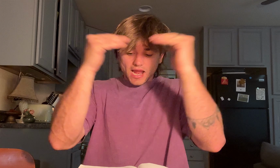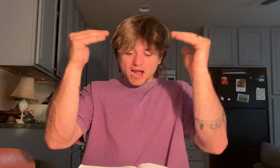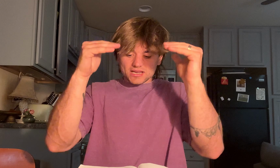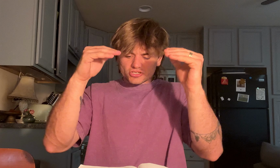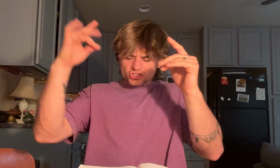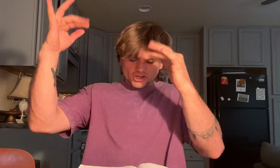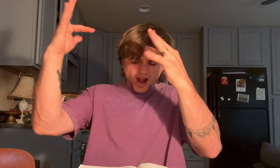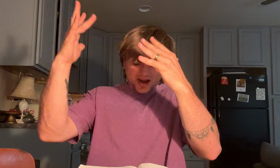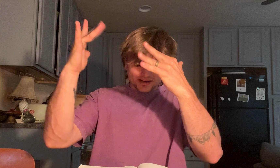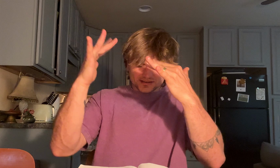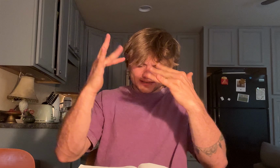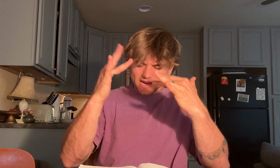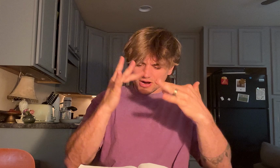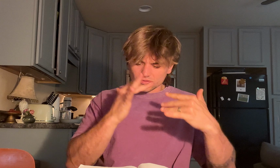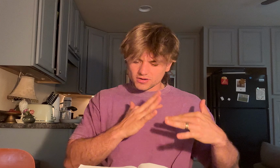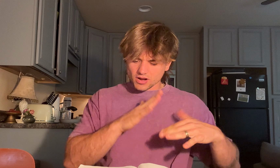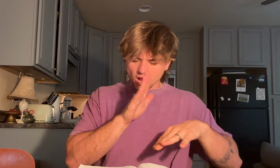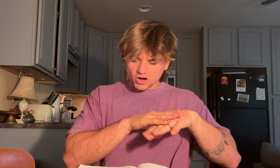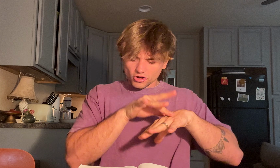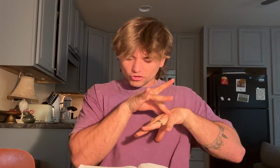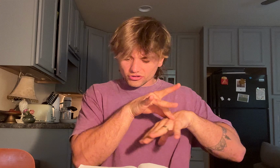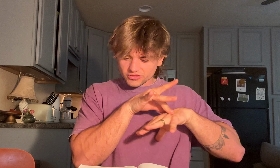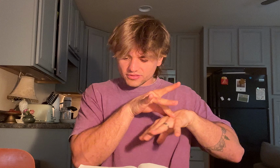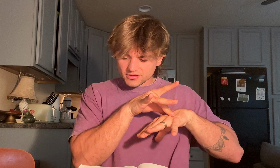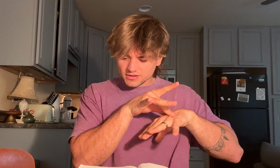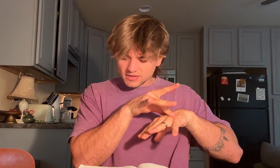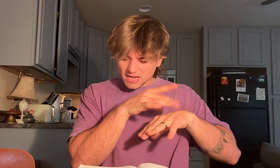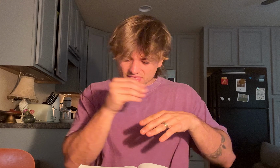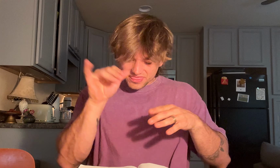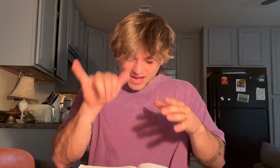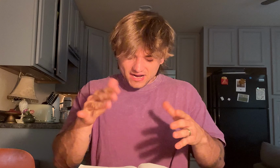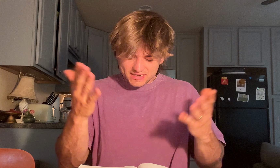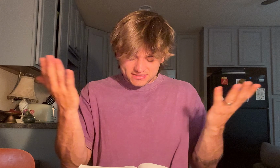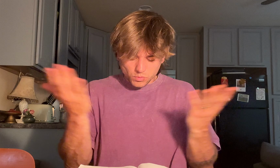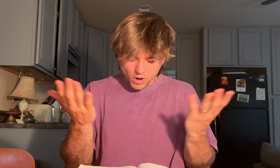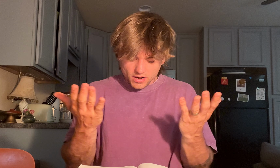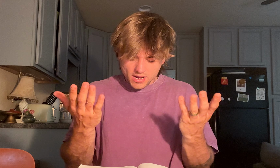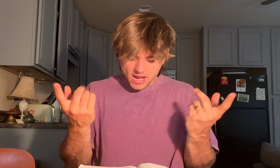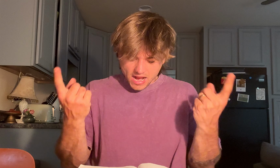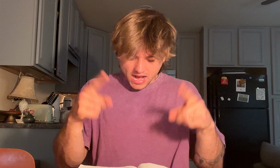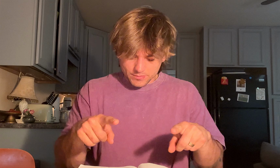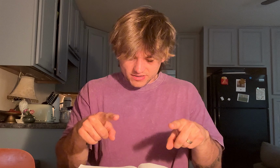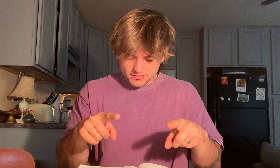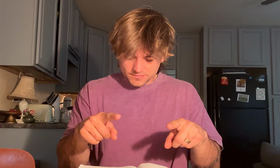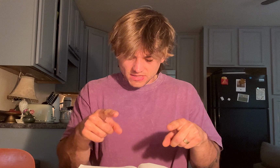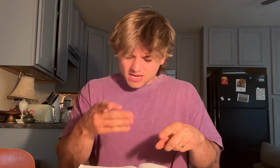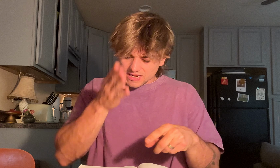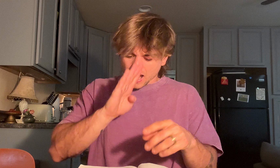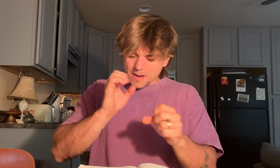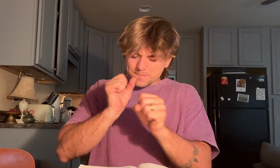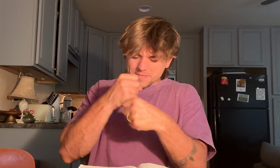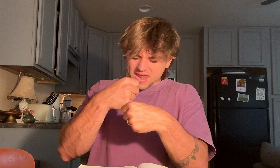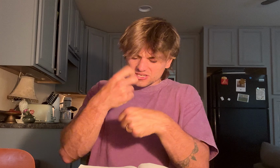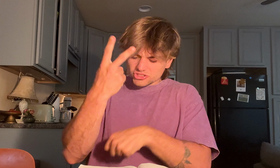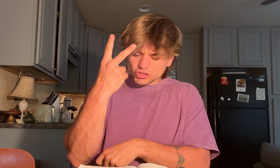sky shine down on earth." And that is what happened. God made